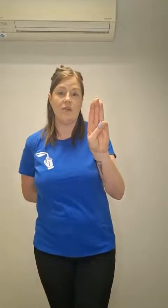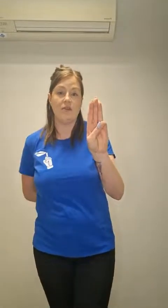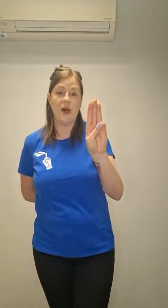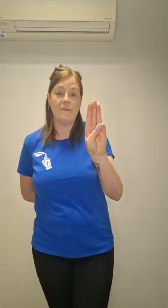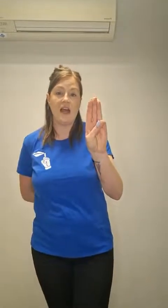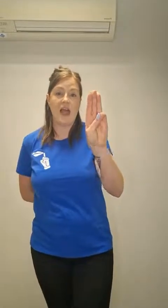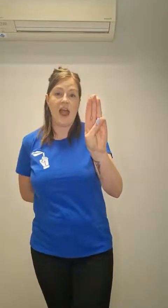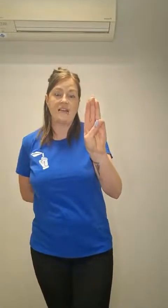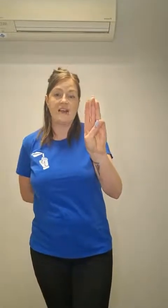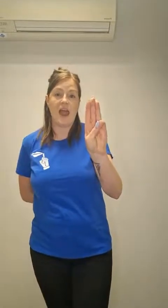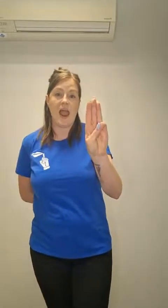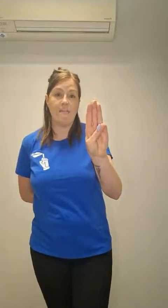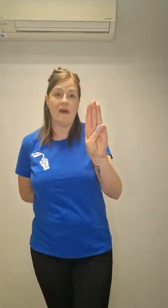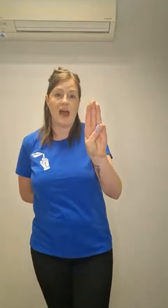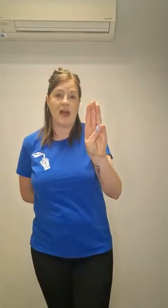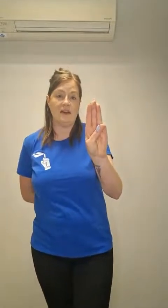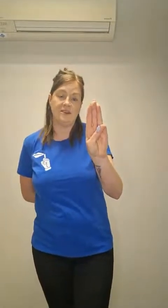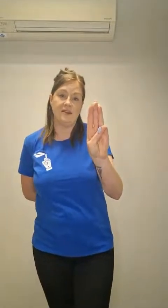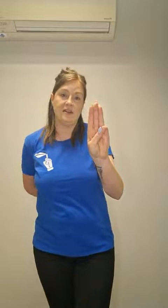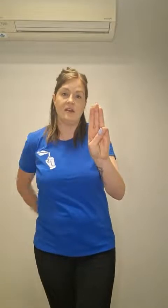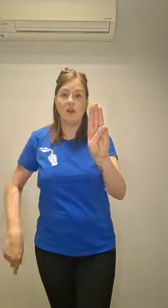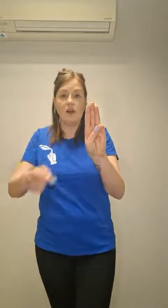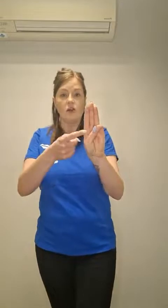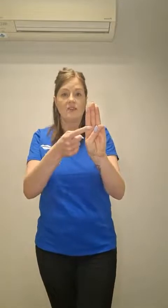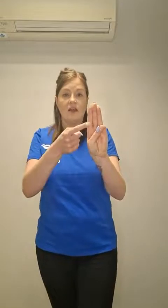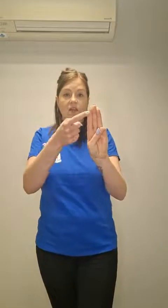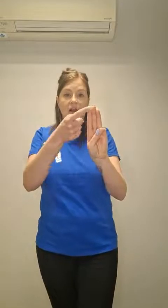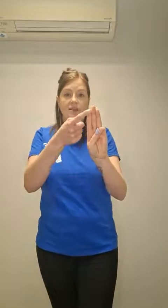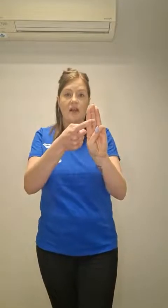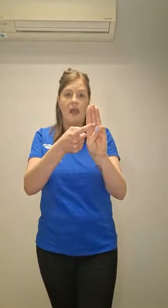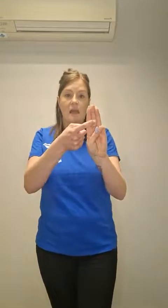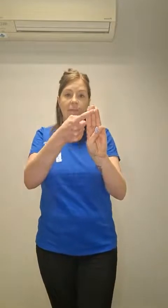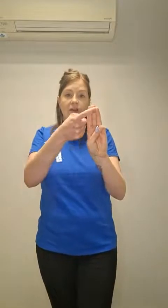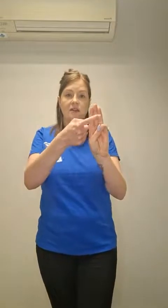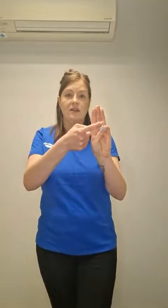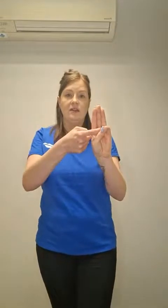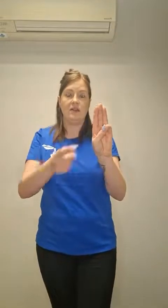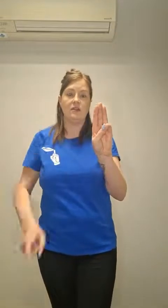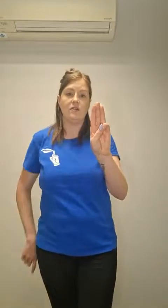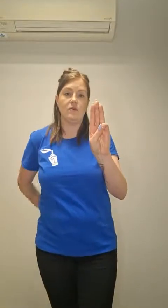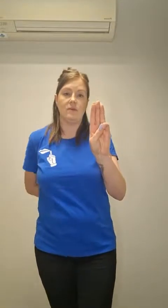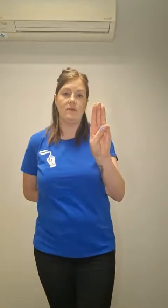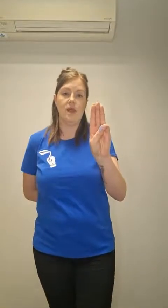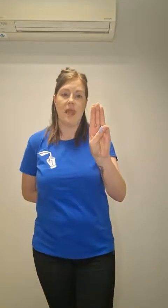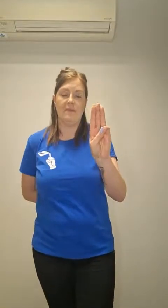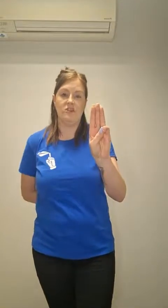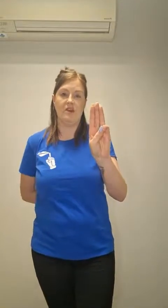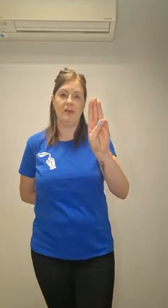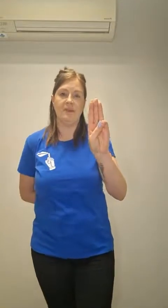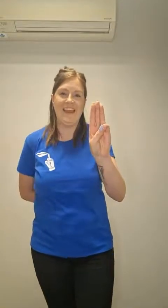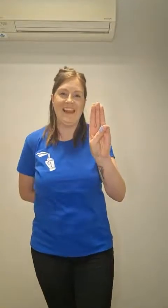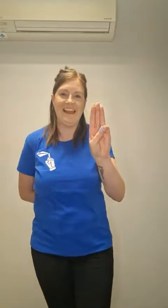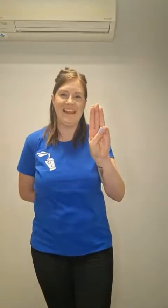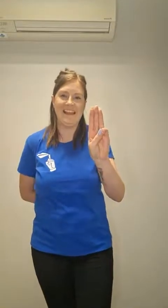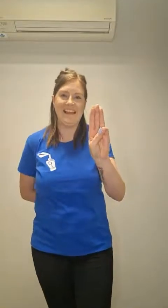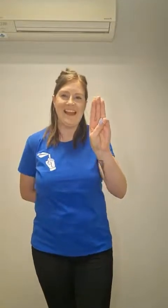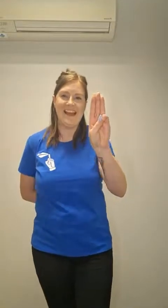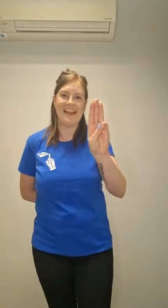thumb, and an M hand. Kind of looks like the letter M, if you imagine it. A nice